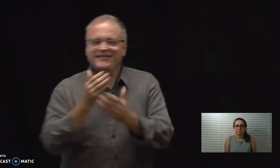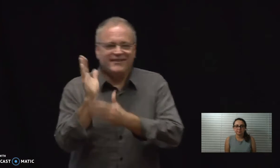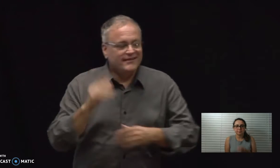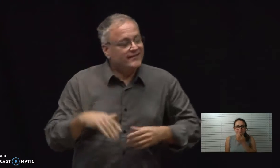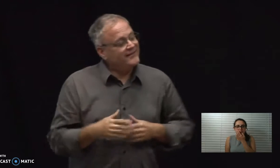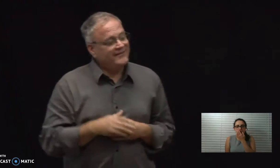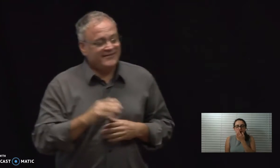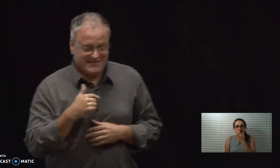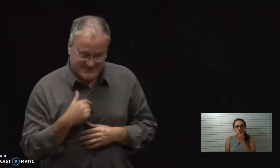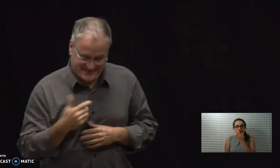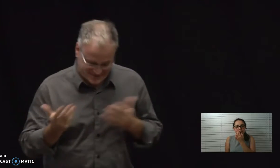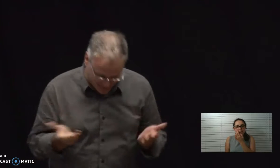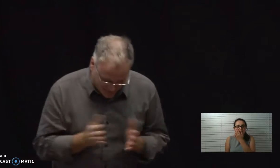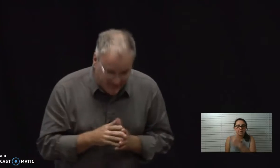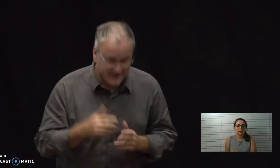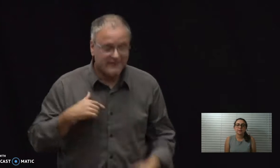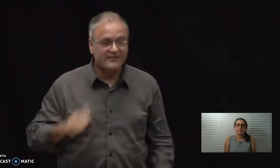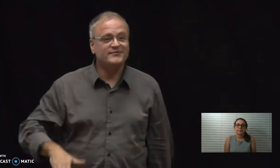Good. Alright.